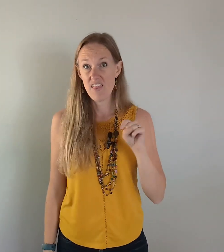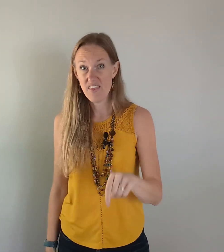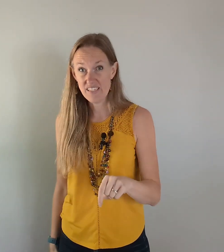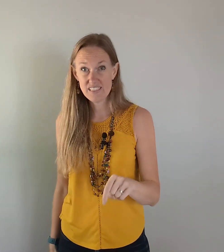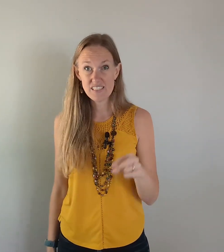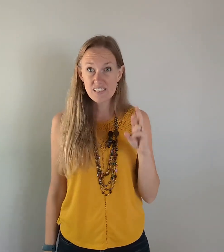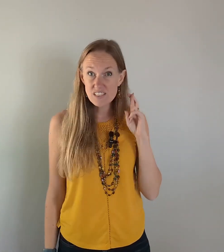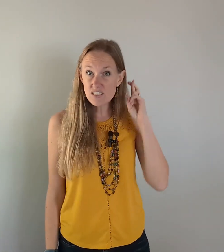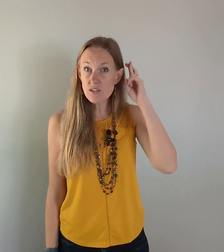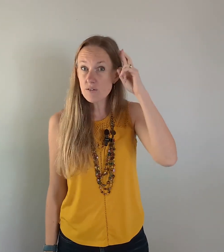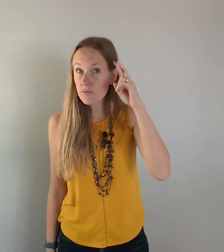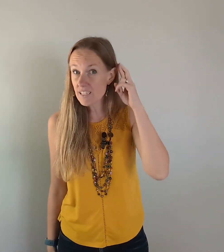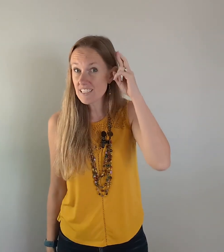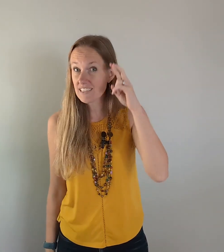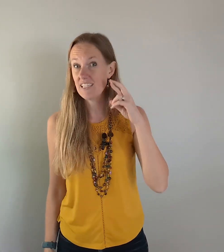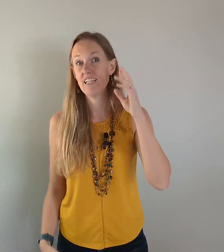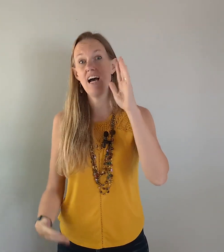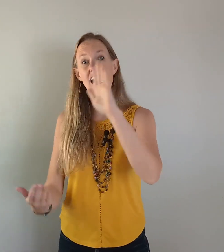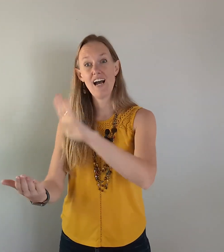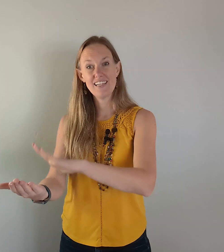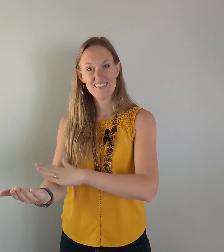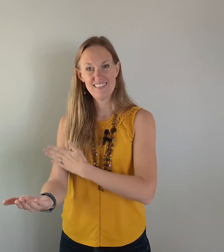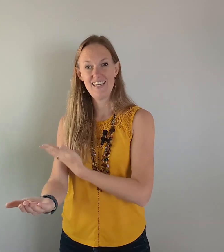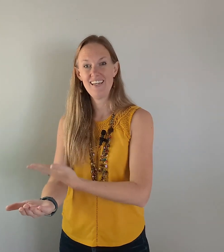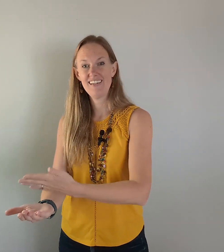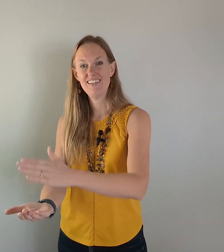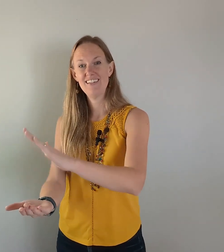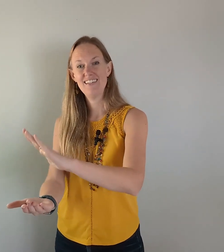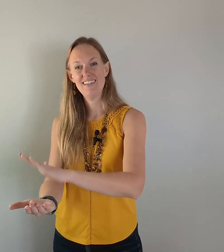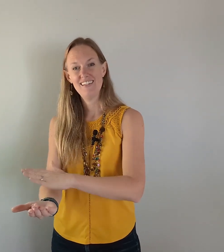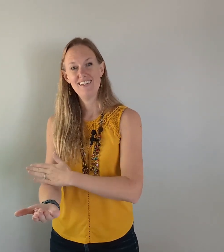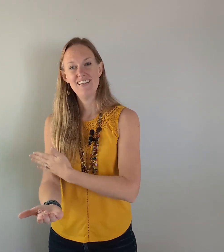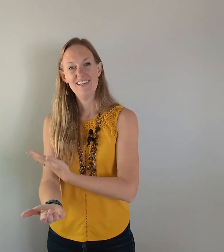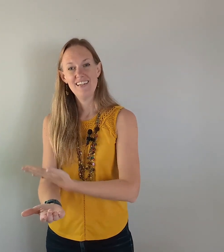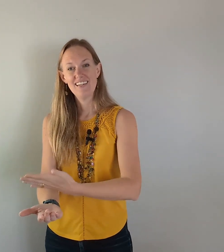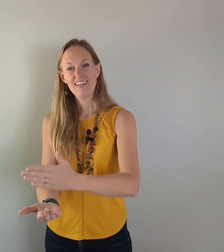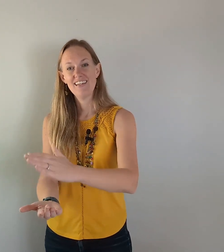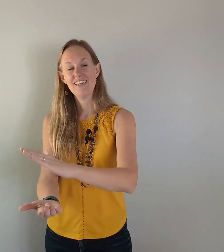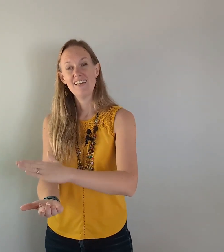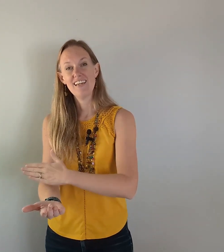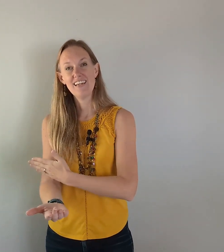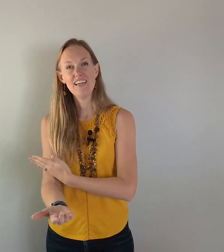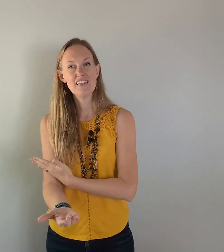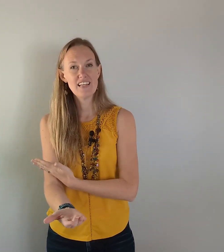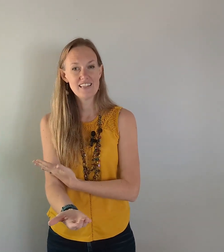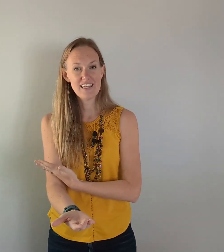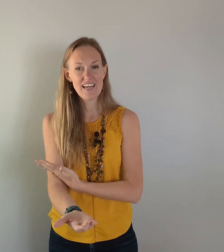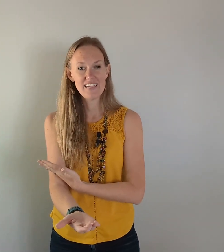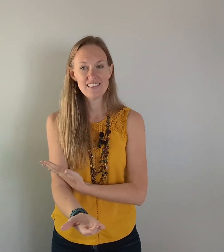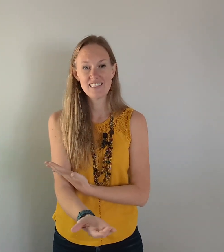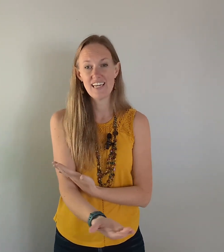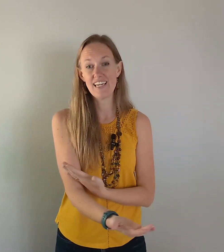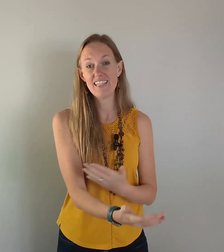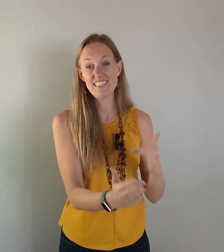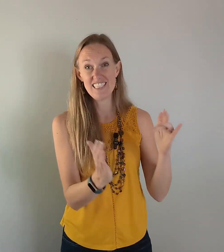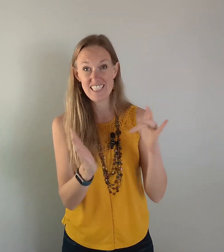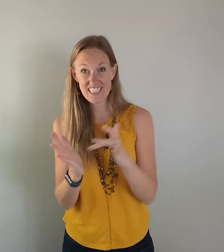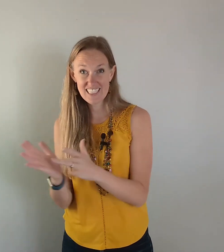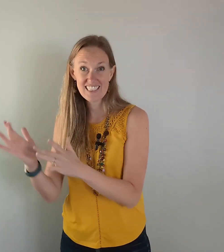This is the reason I sing. Okay, and then at the end it's like,